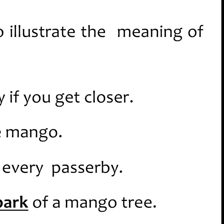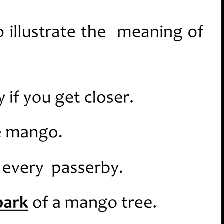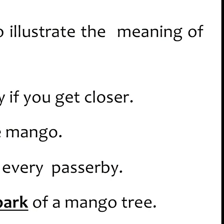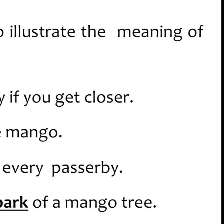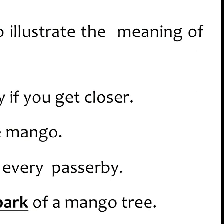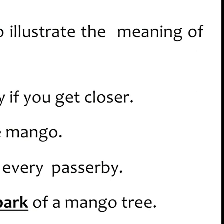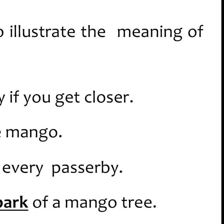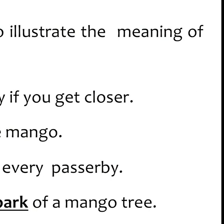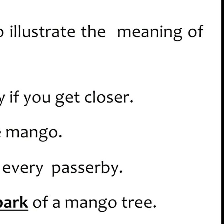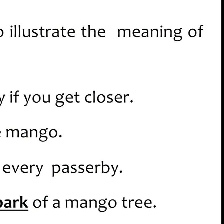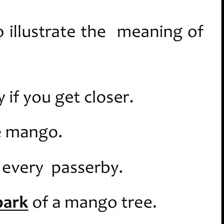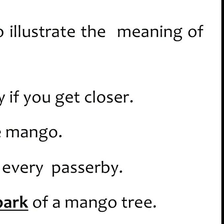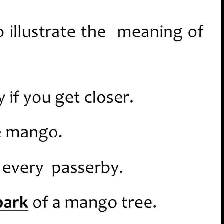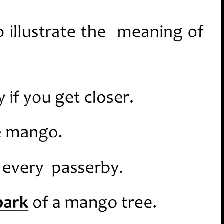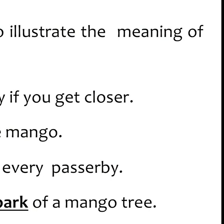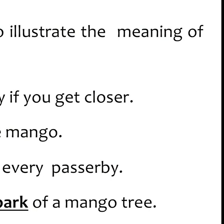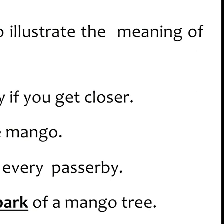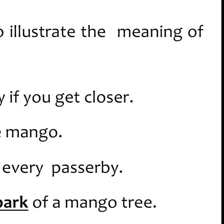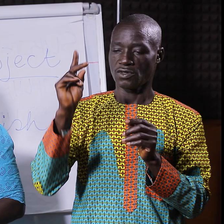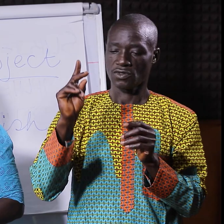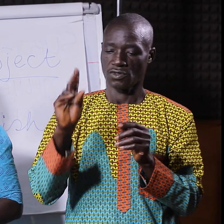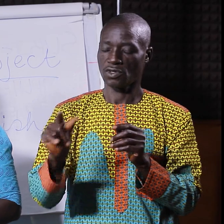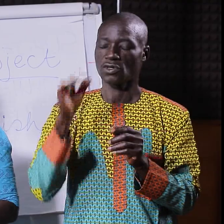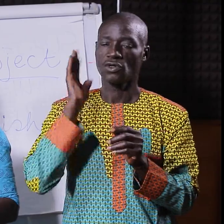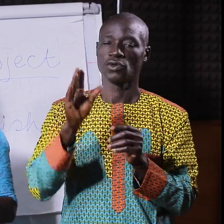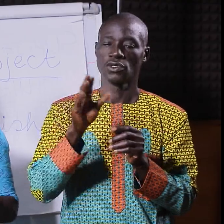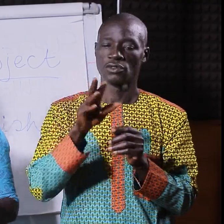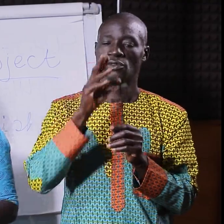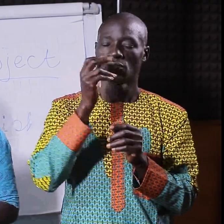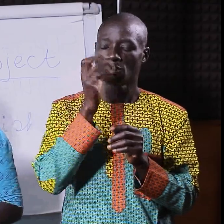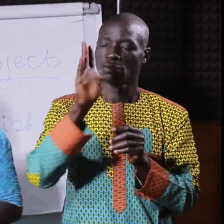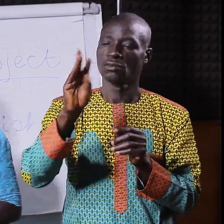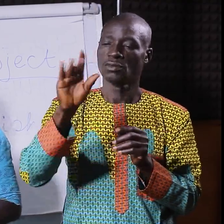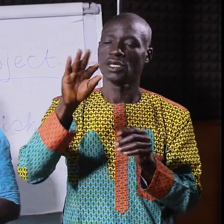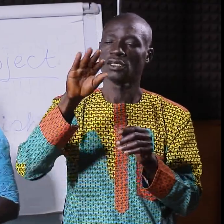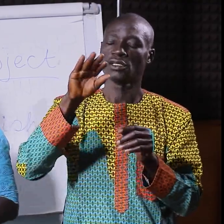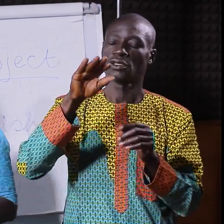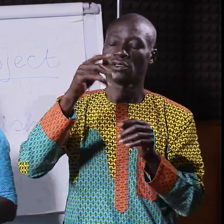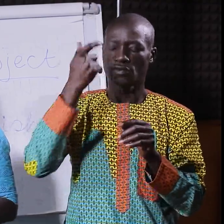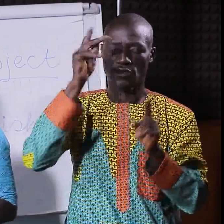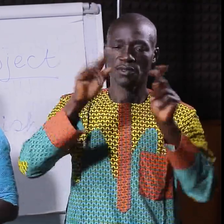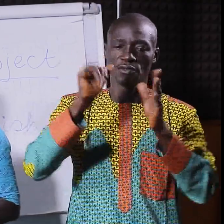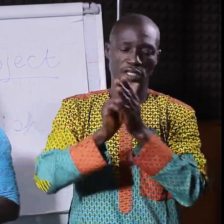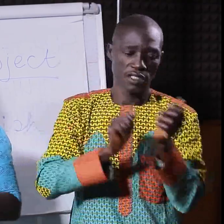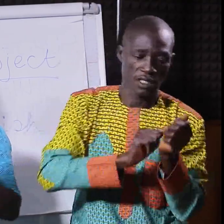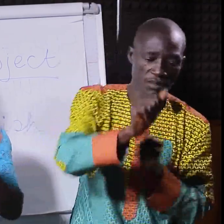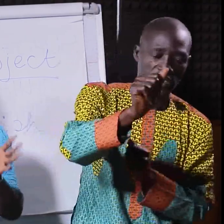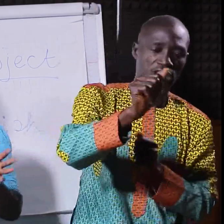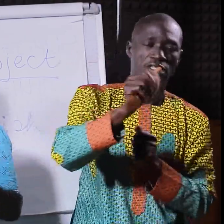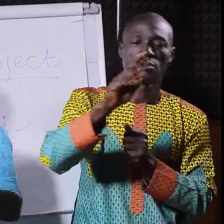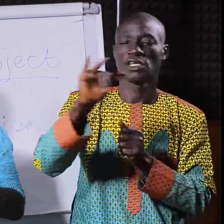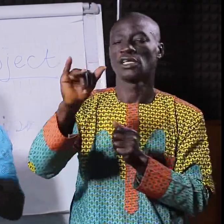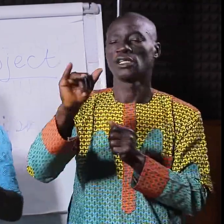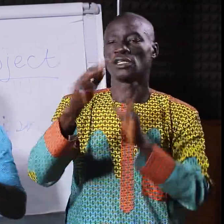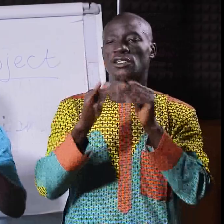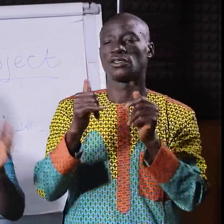the dog will bark at every passerby. Some of us that have dogs in the house, when someone is passing, the dog